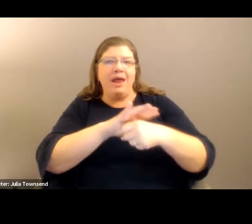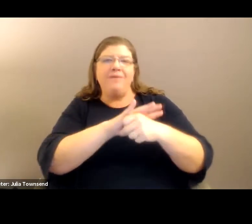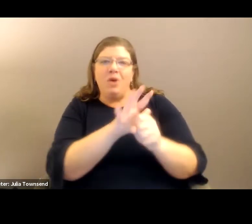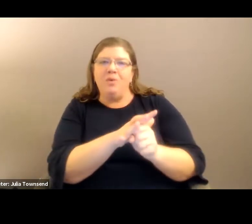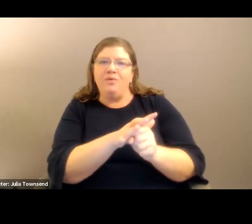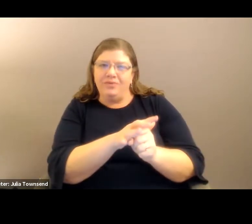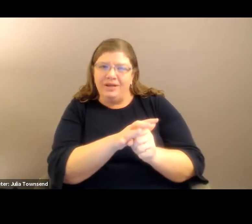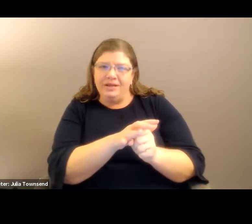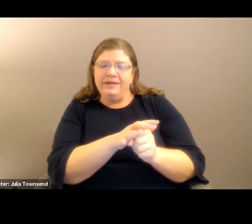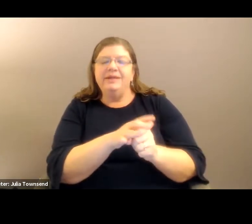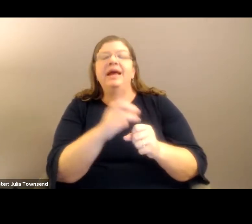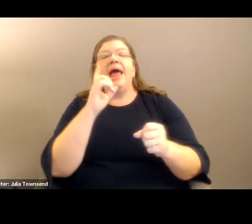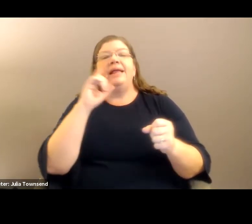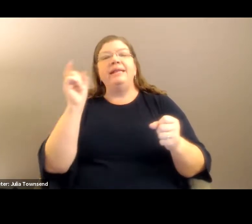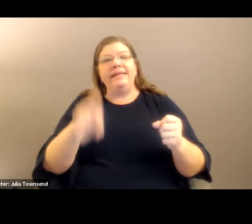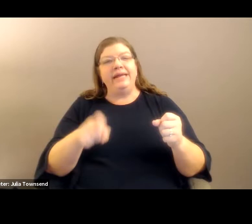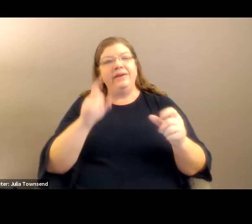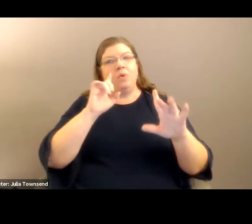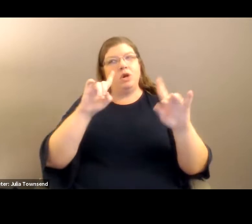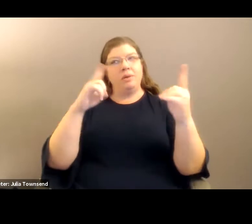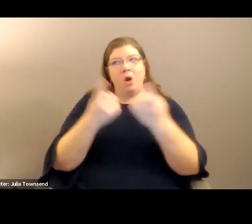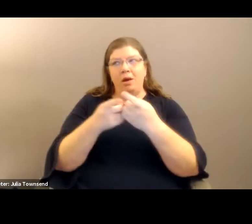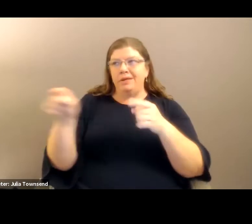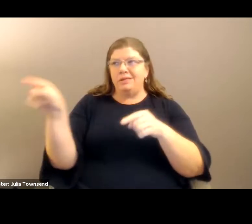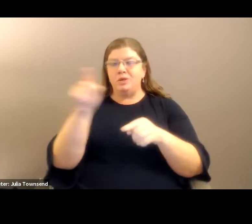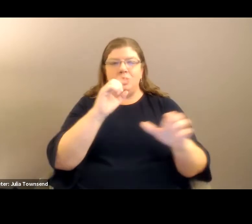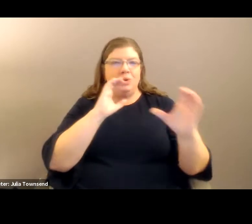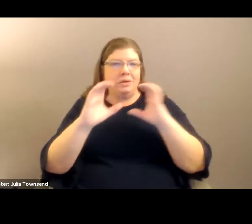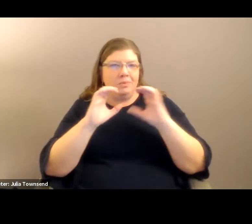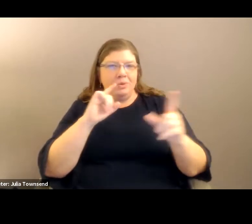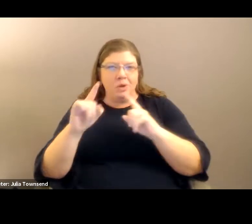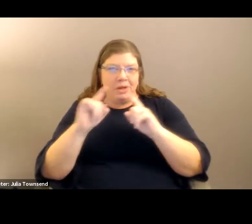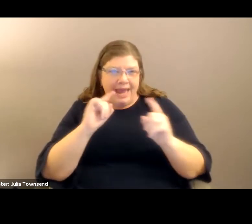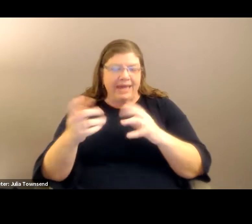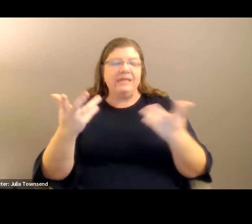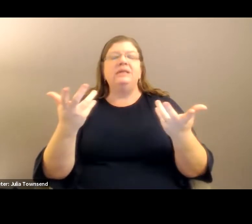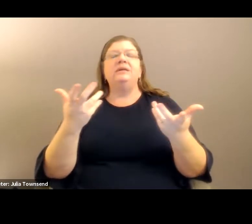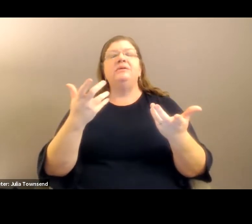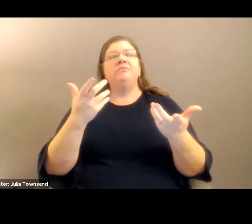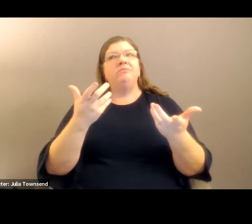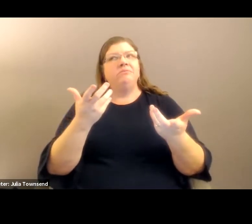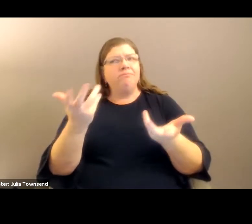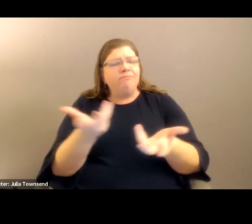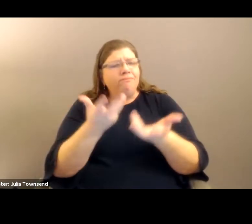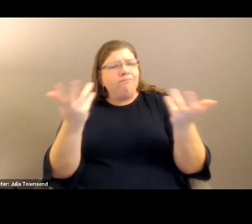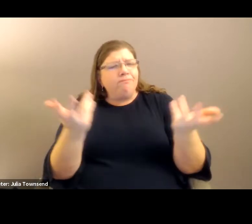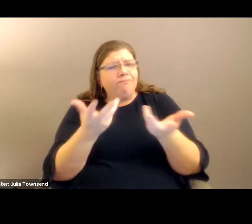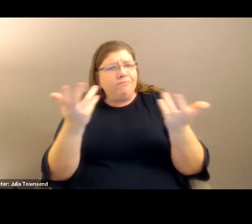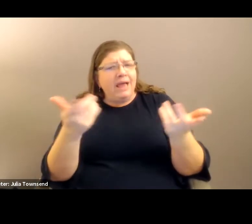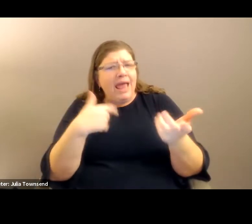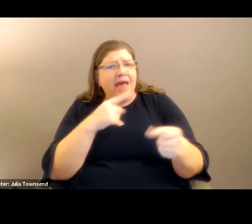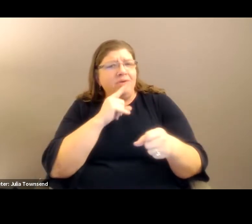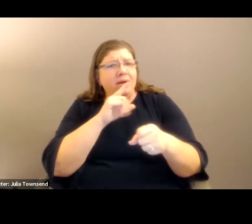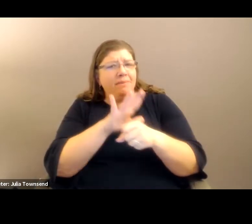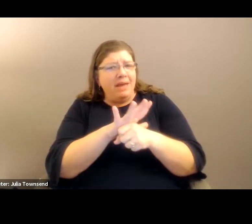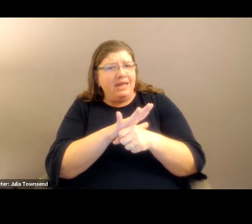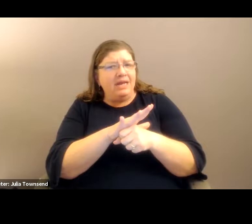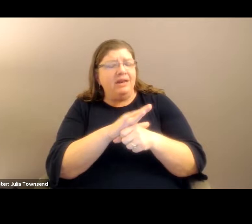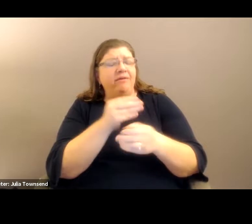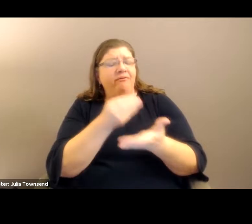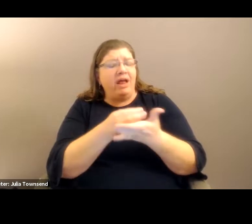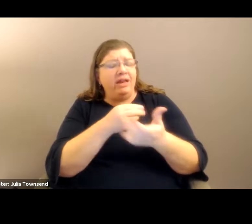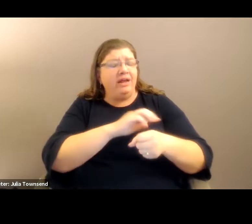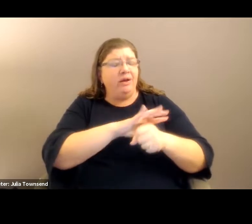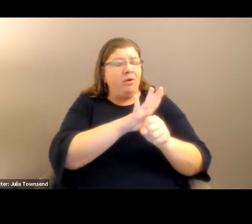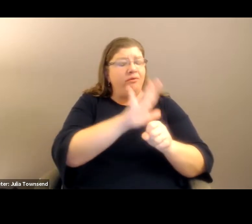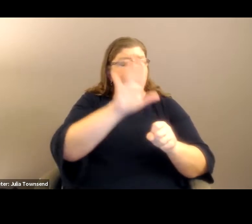and the need for departments to communicate. Is there committed COVID funding coming from the state or